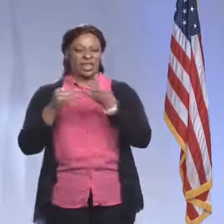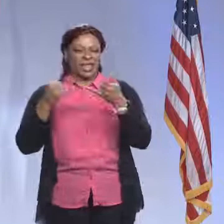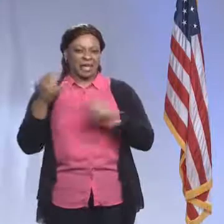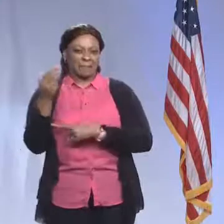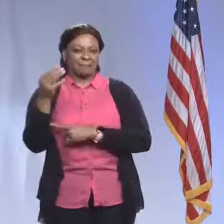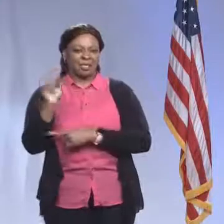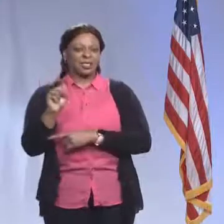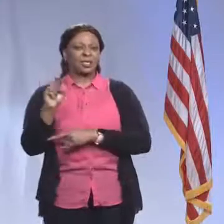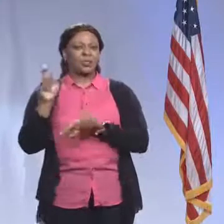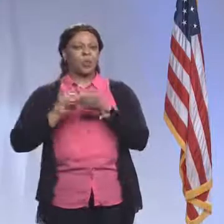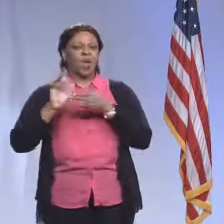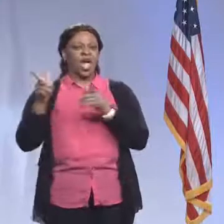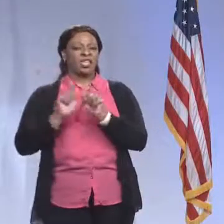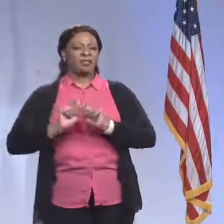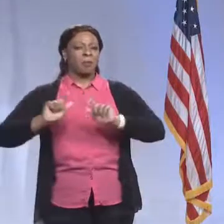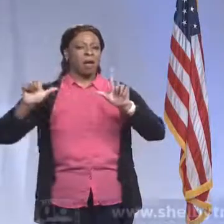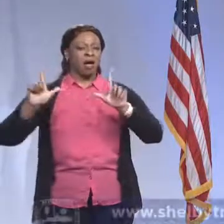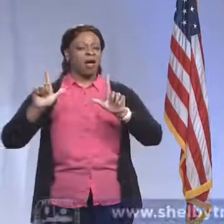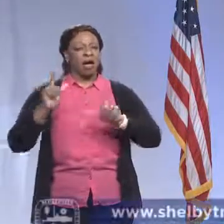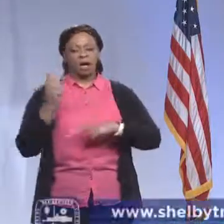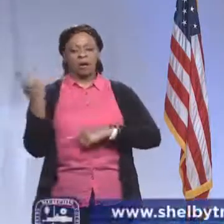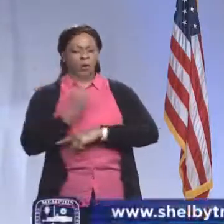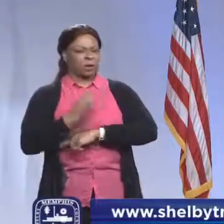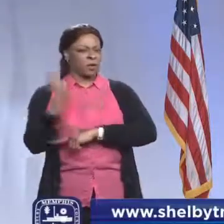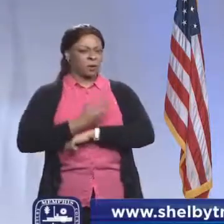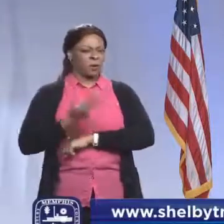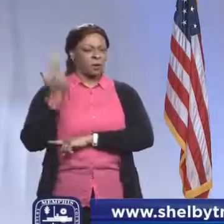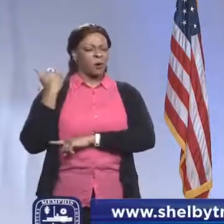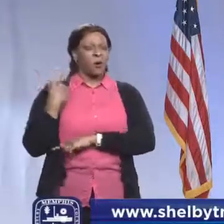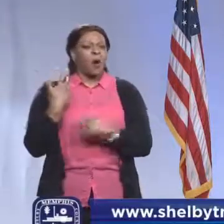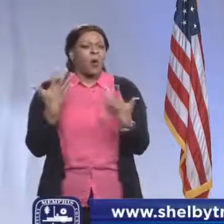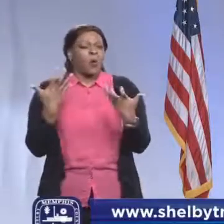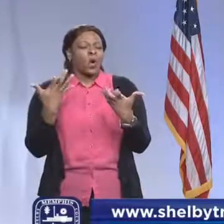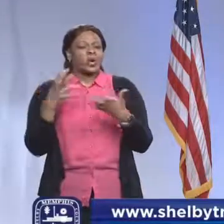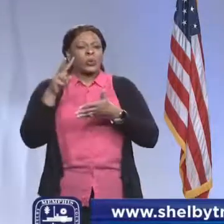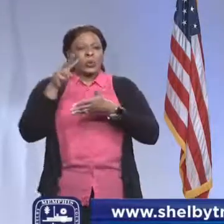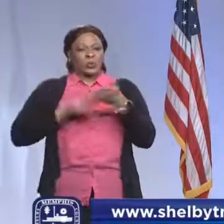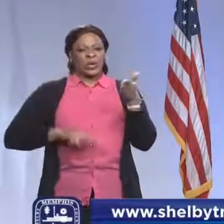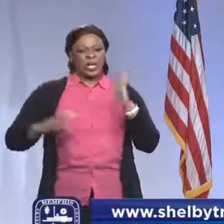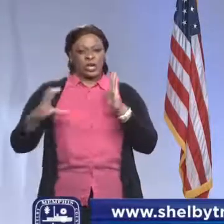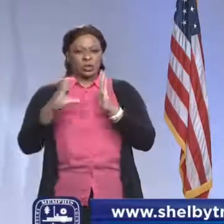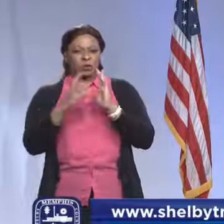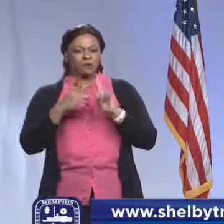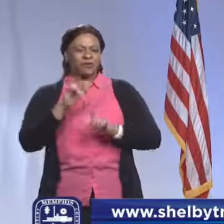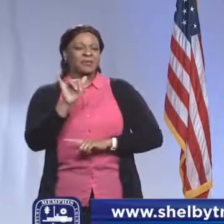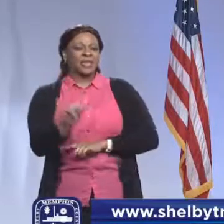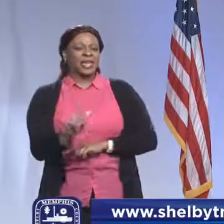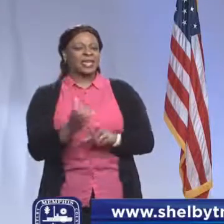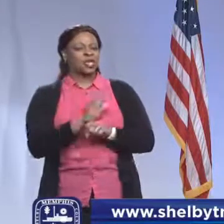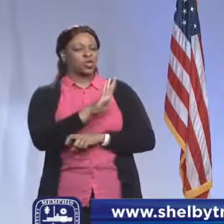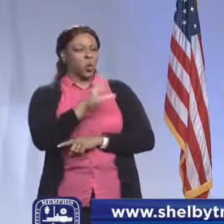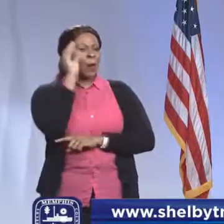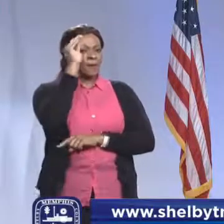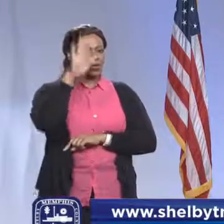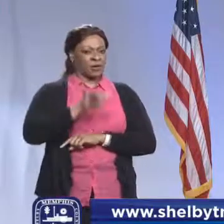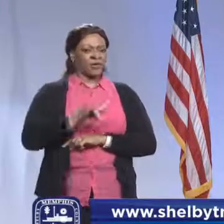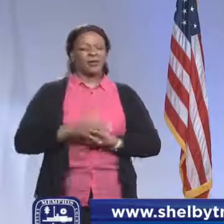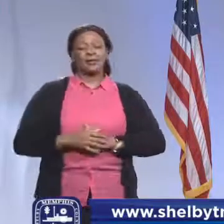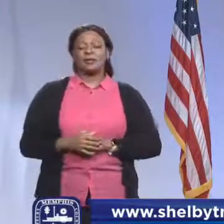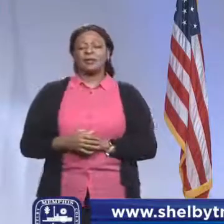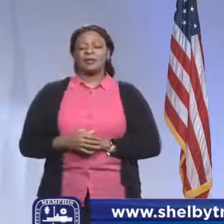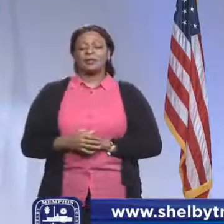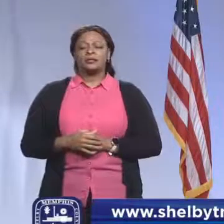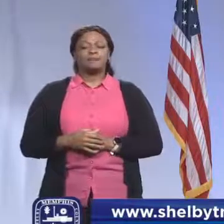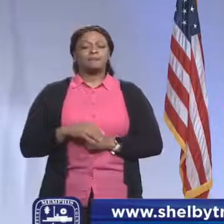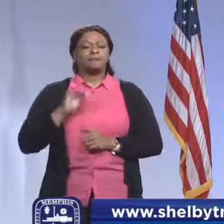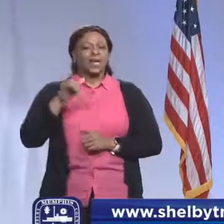wrote something on his blog a couple of days ago, and I want to just read a brief excerpt from it and get your thoughts on it.